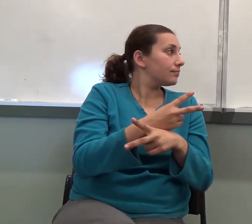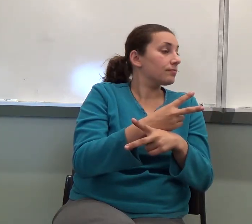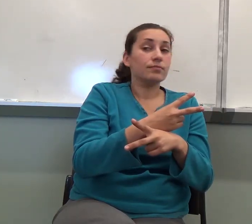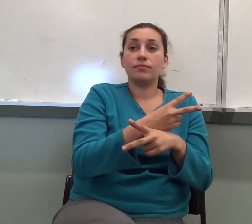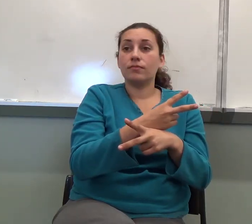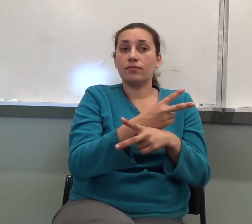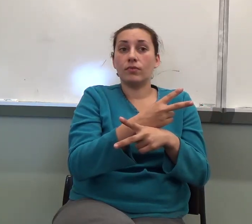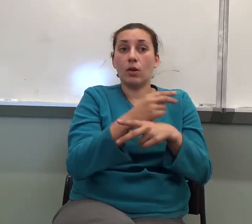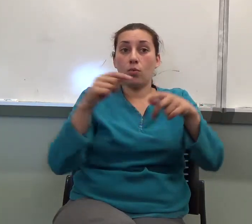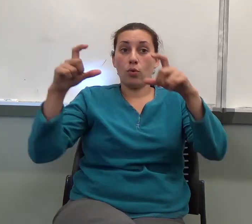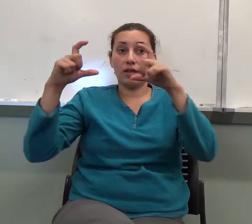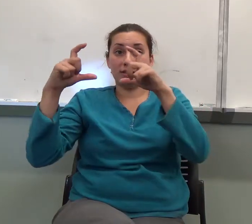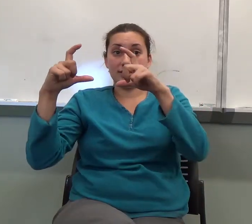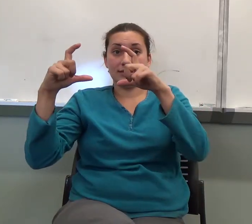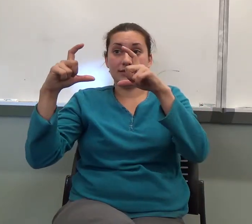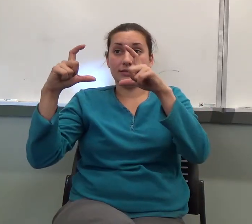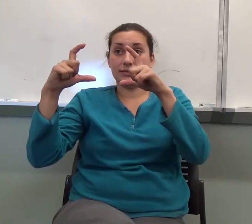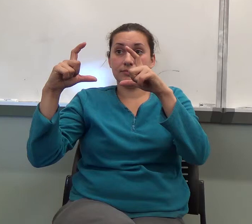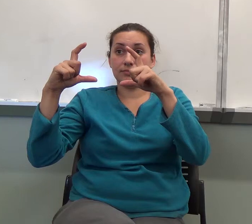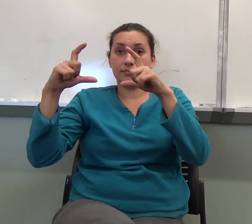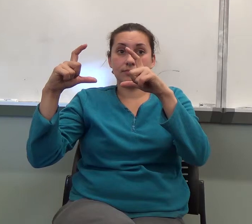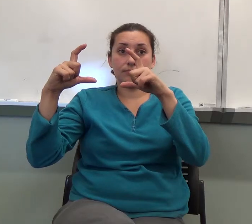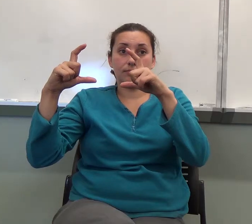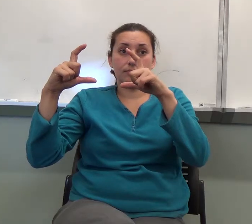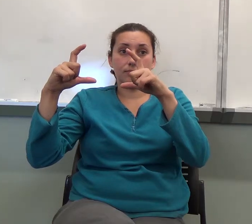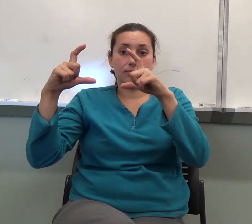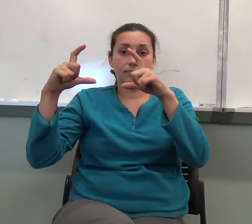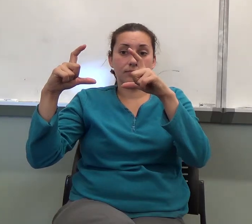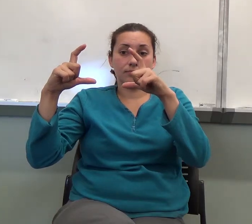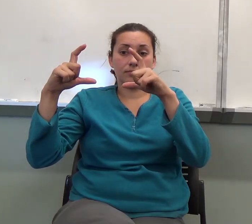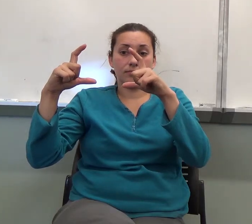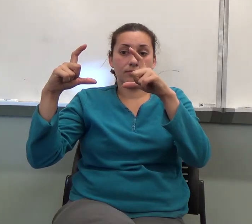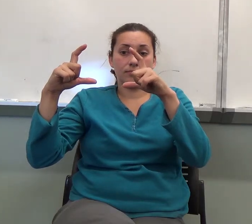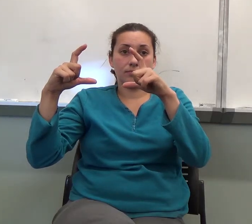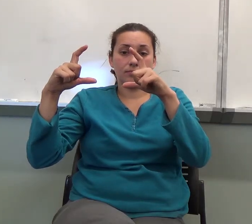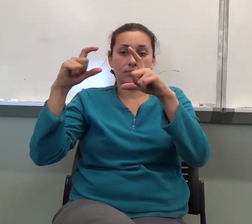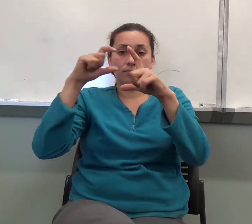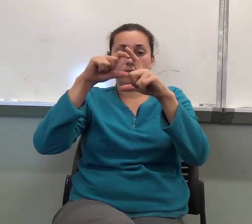of parentheses, just like it shows you there, and put this number in,